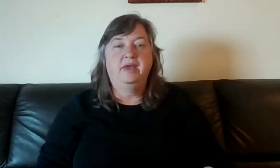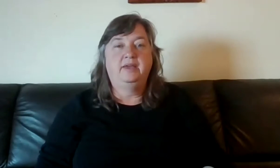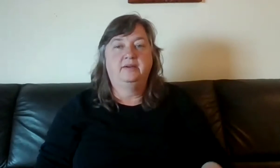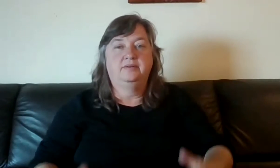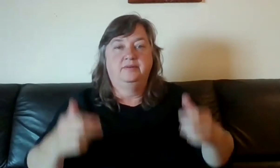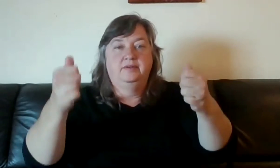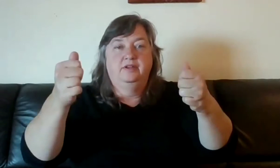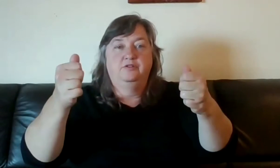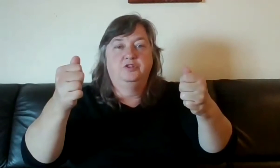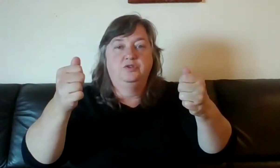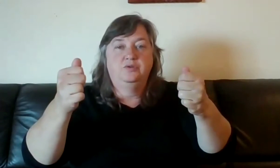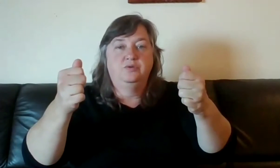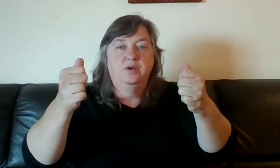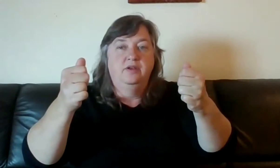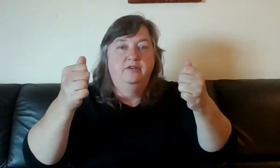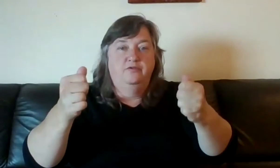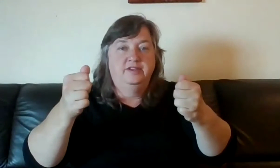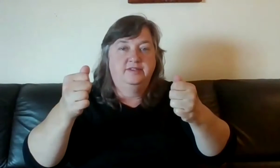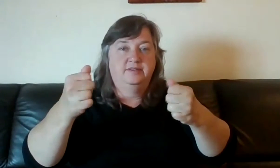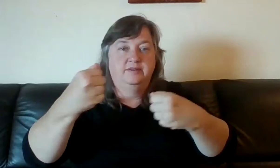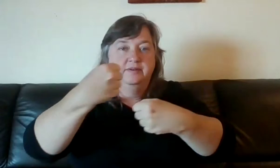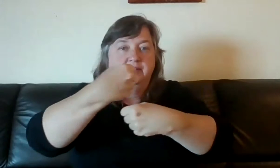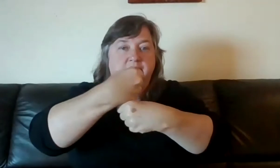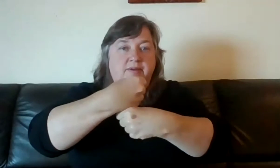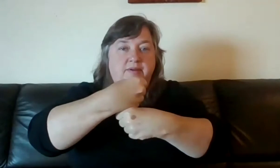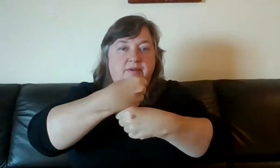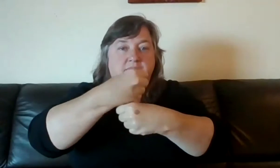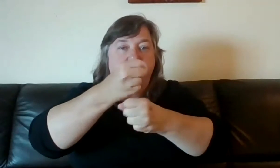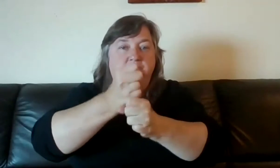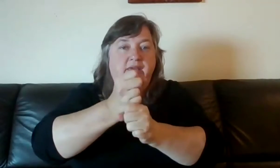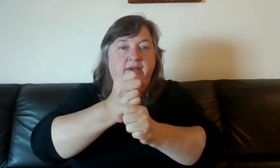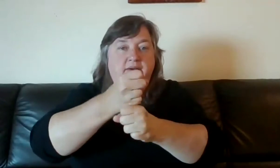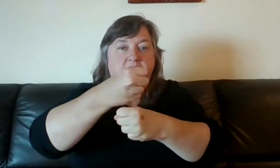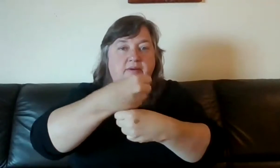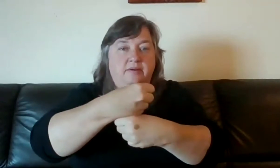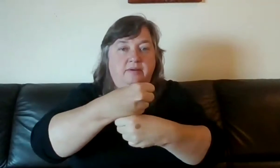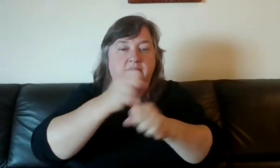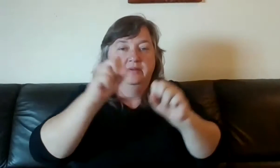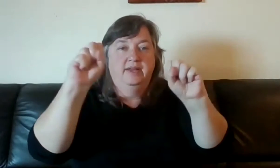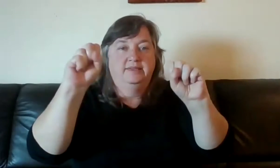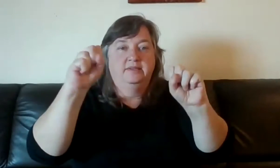Make. Your two fists. Make. Your S's.